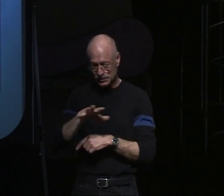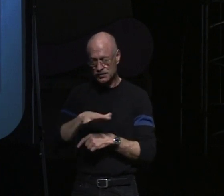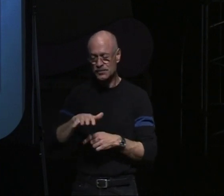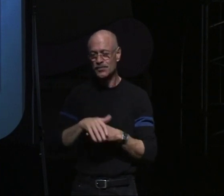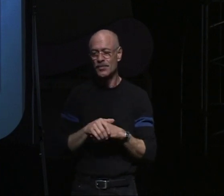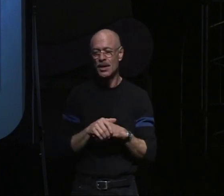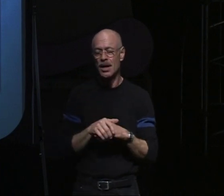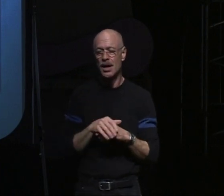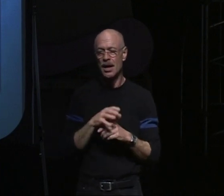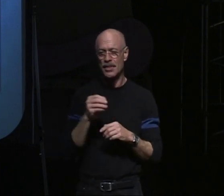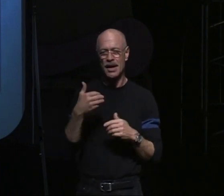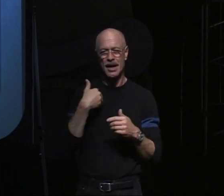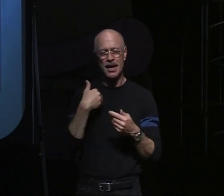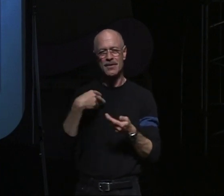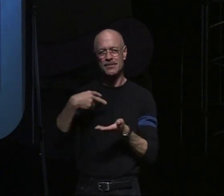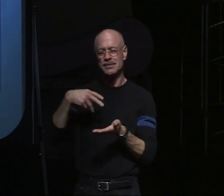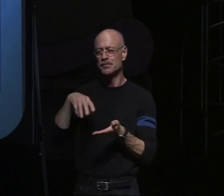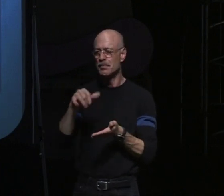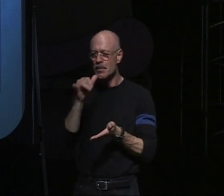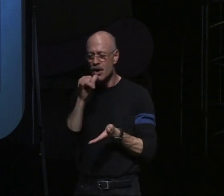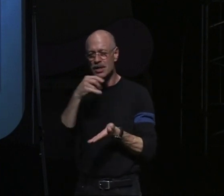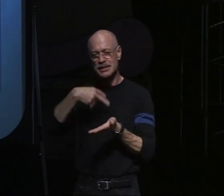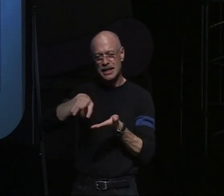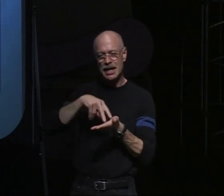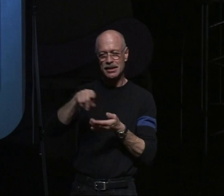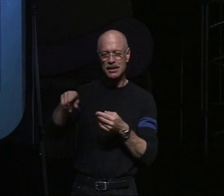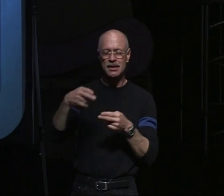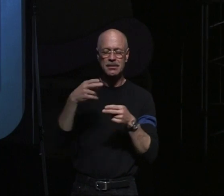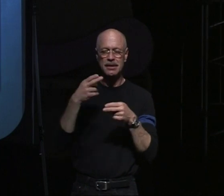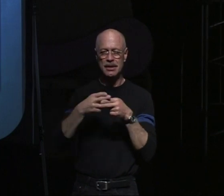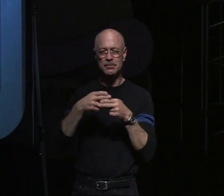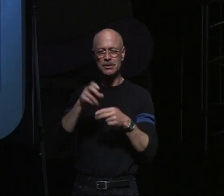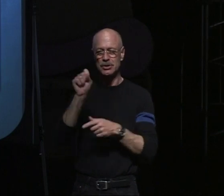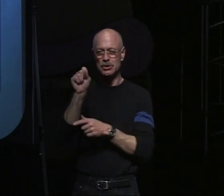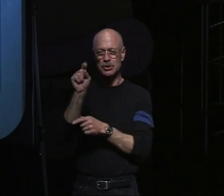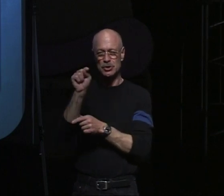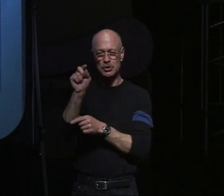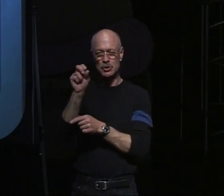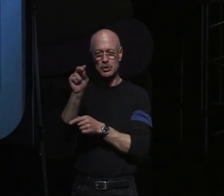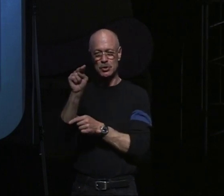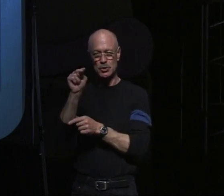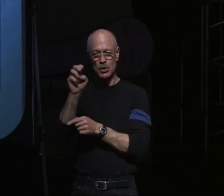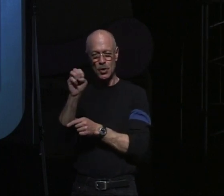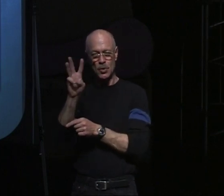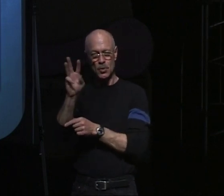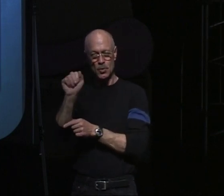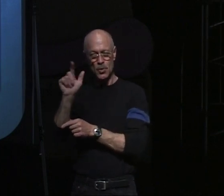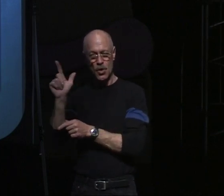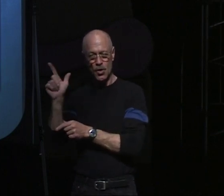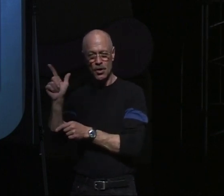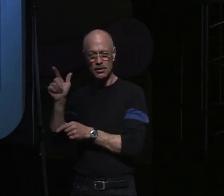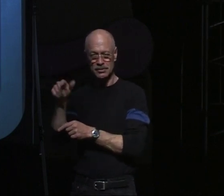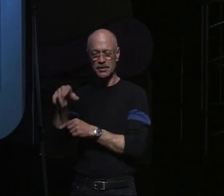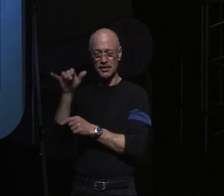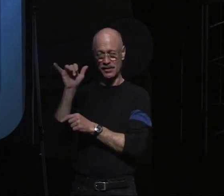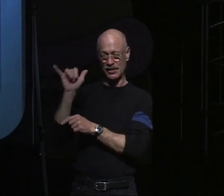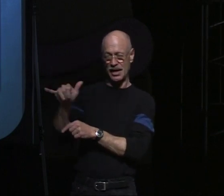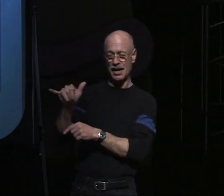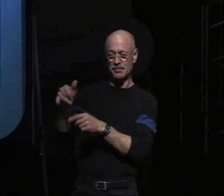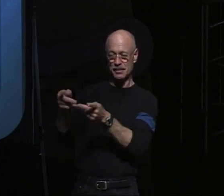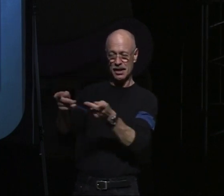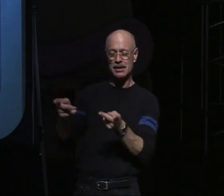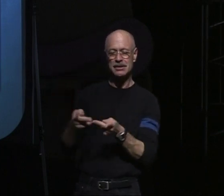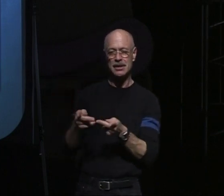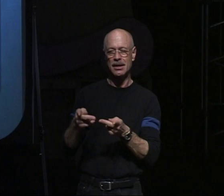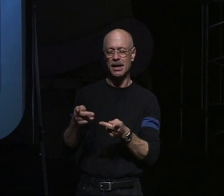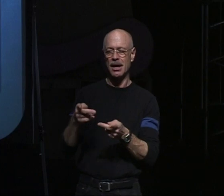I lived near Greenwich Village when I was down in the city, and there was a bar called